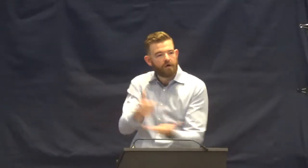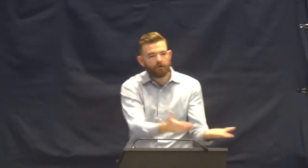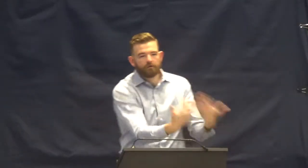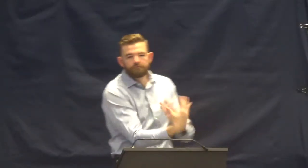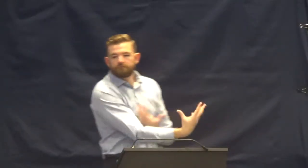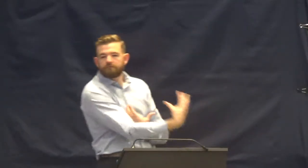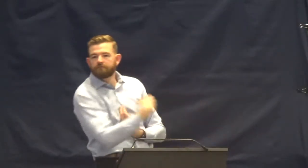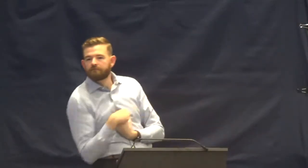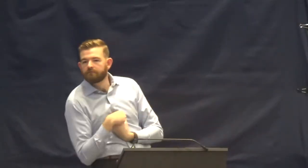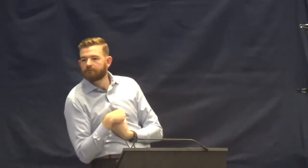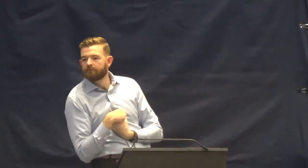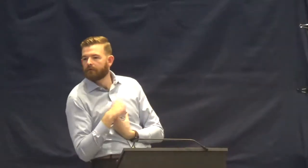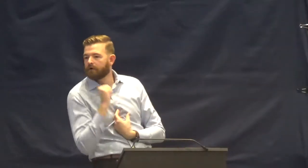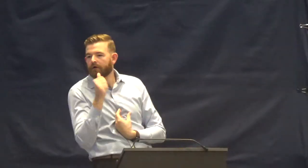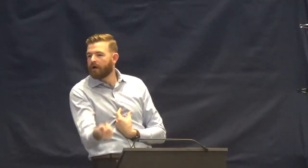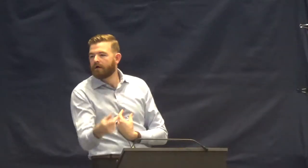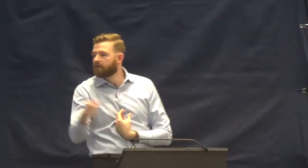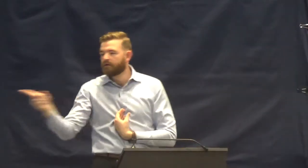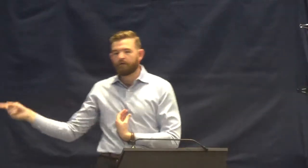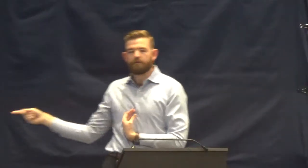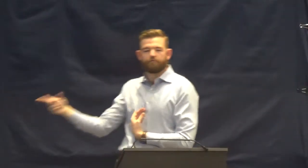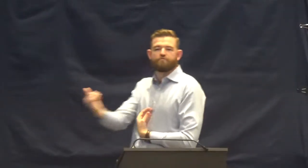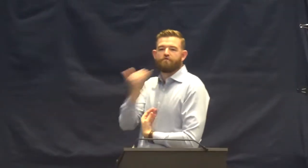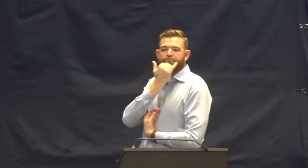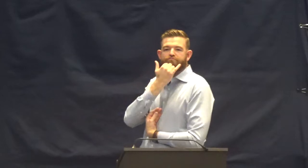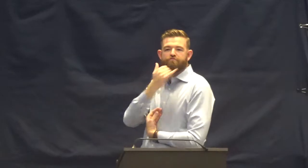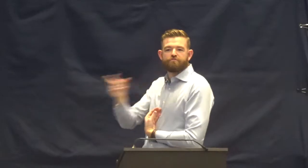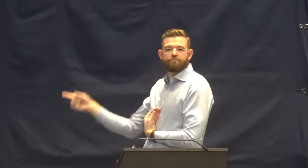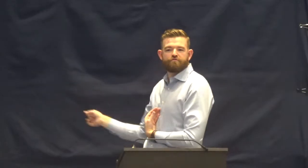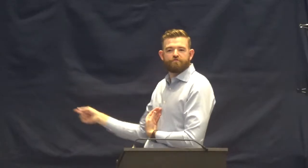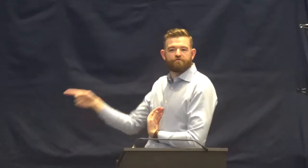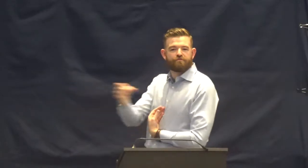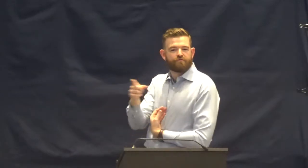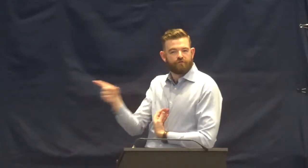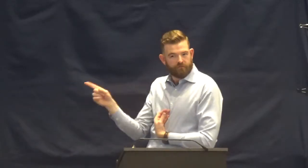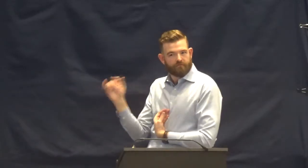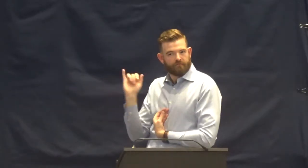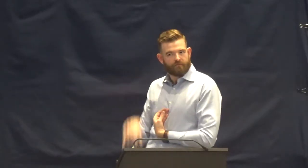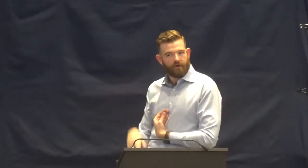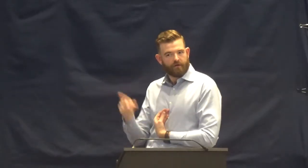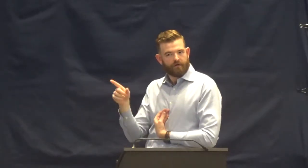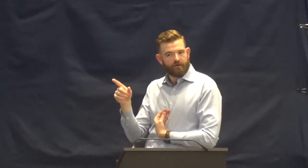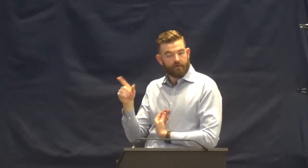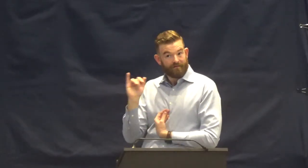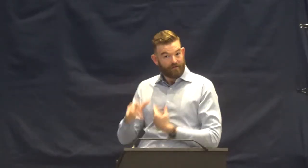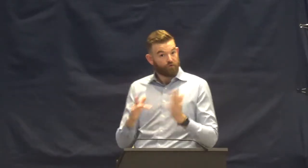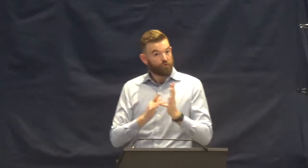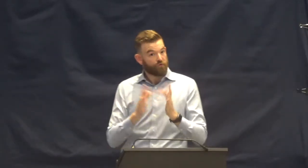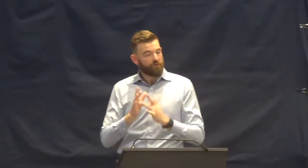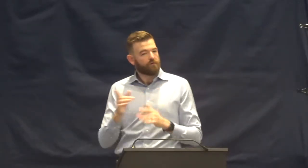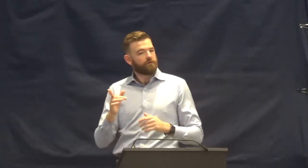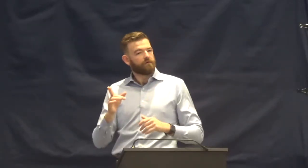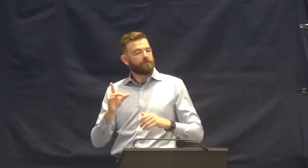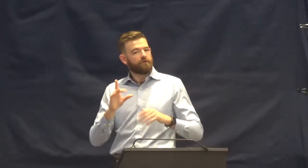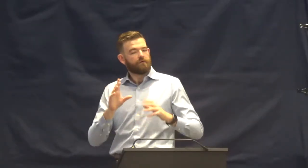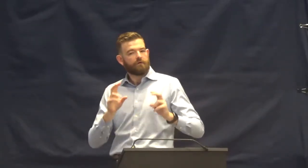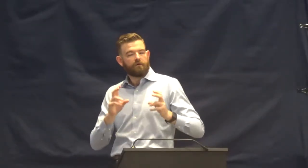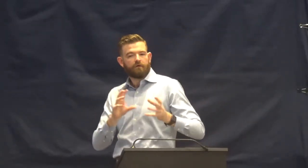beggars. But that is not true. The public and the masses that say these things